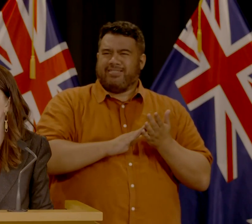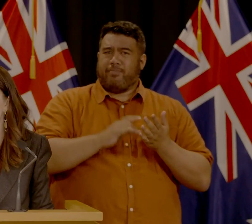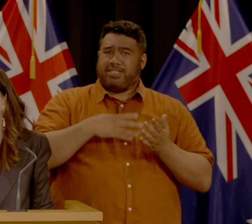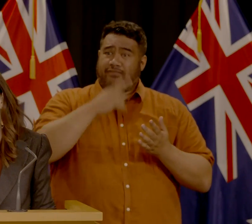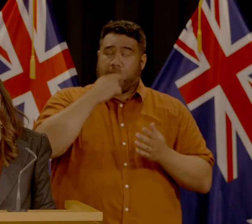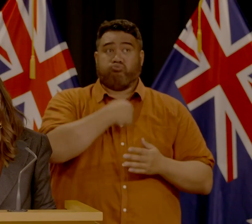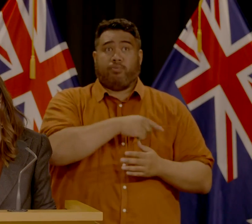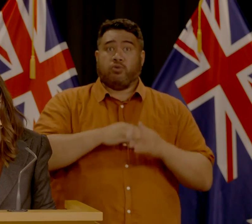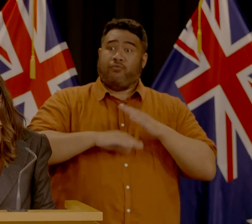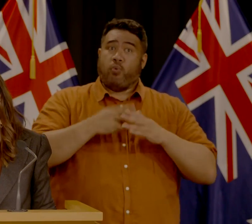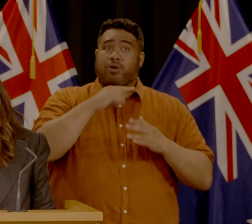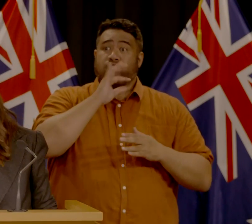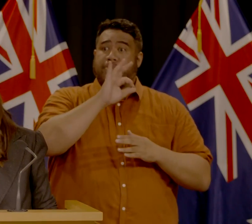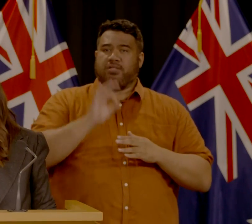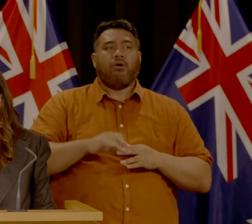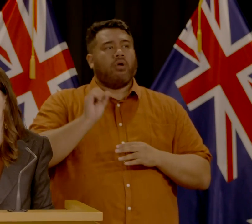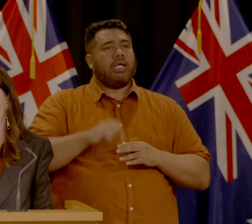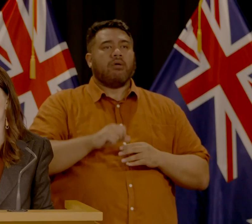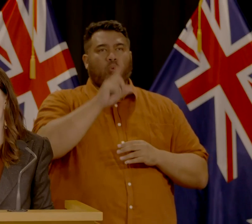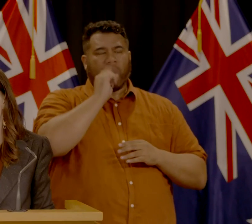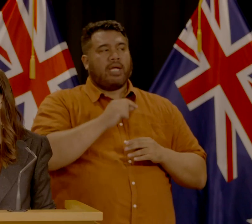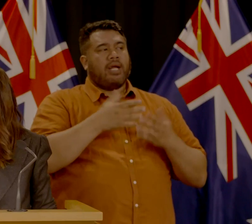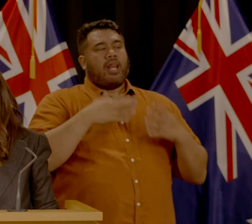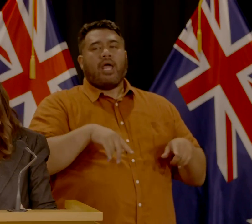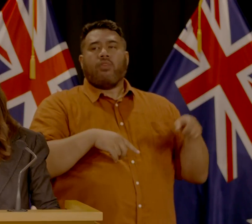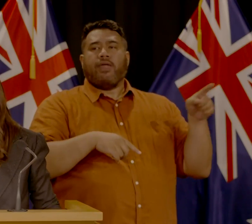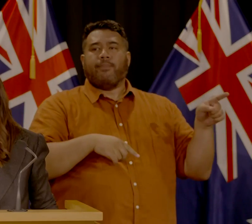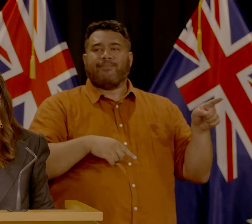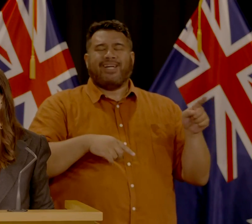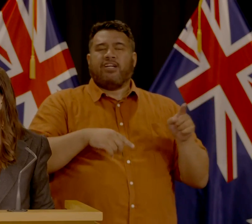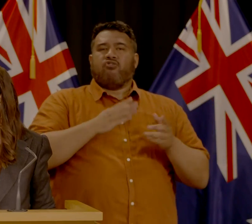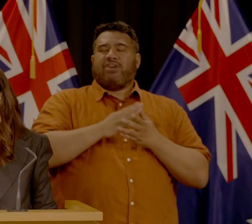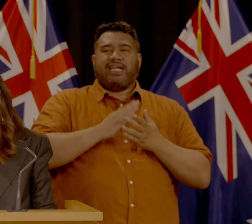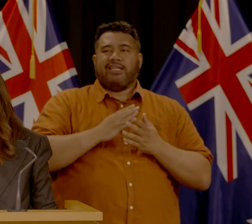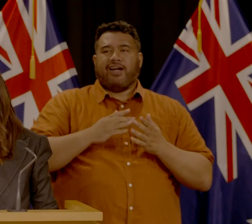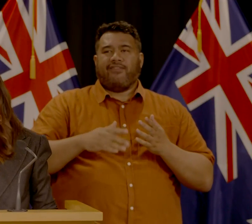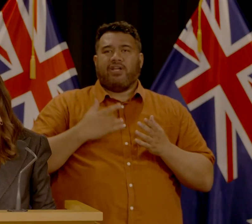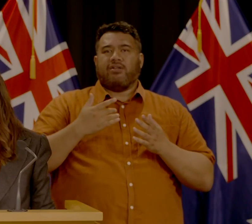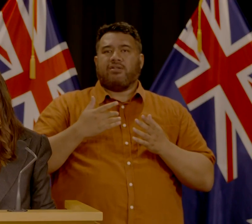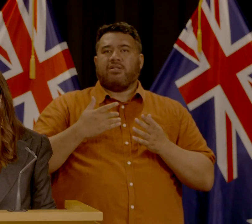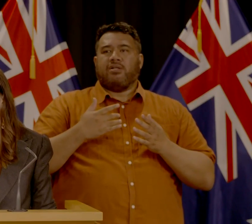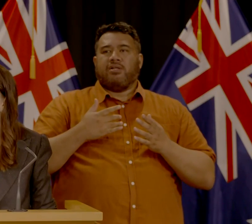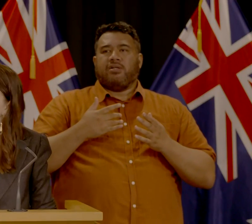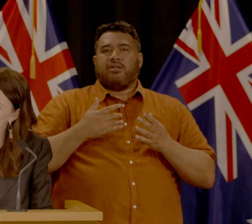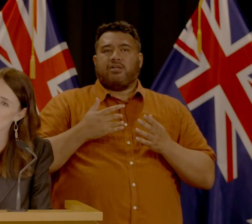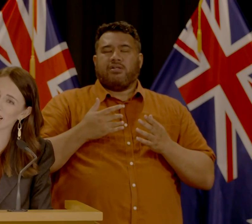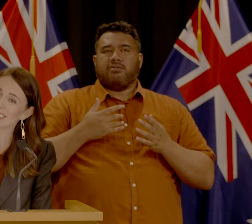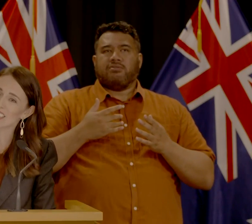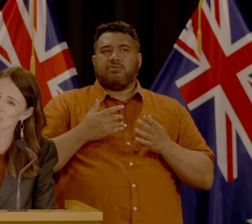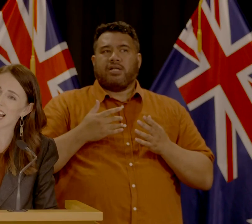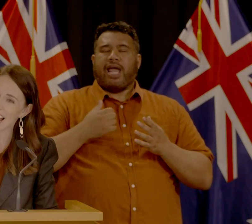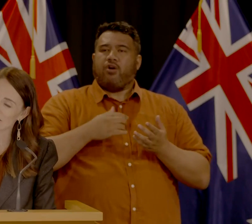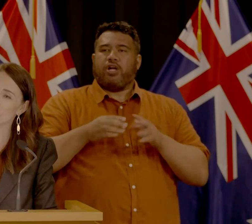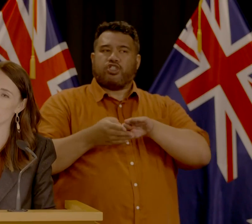heart, a good rationale for why they were excluded, other than one that was about politics and our connection, and at the moment